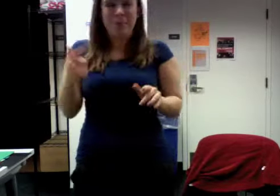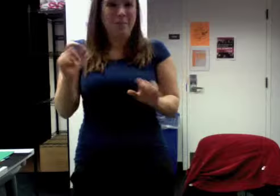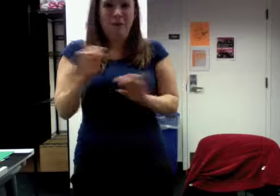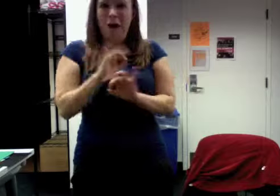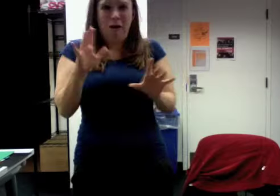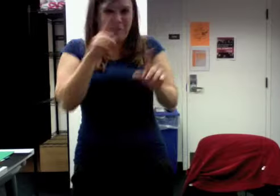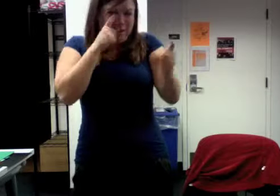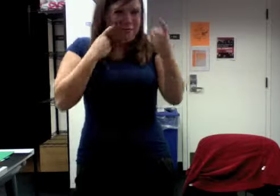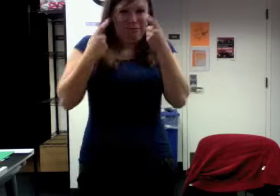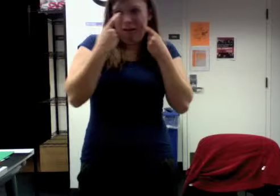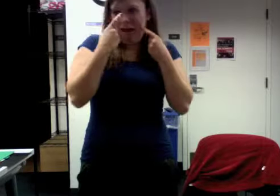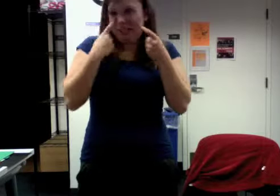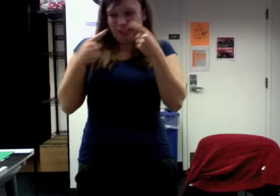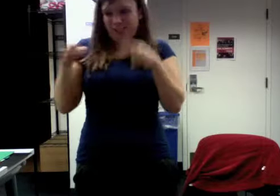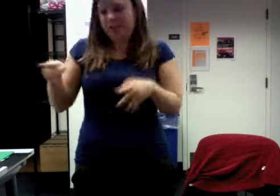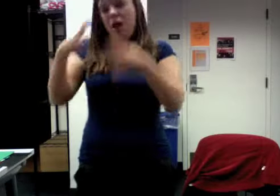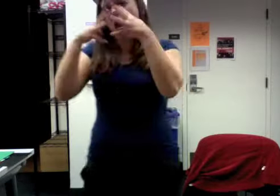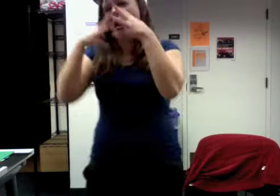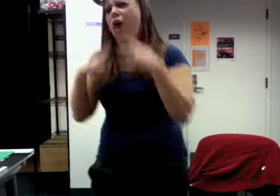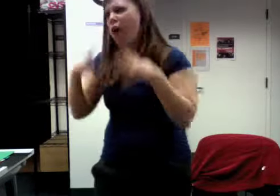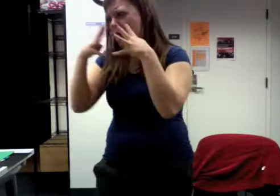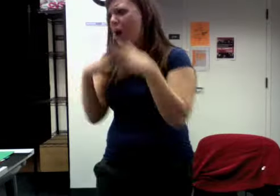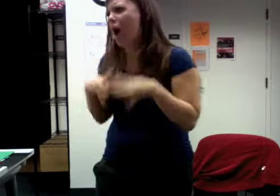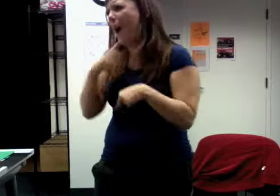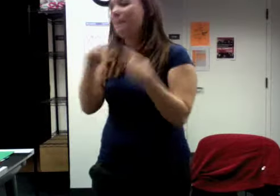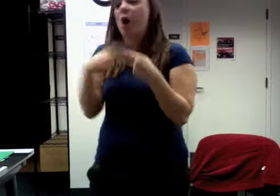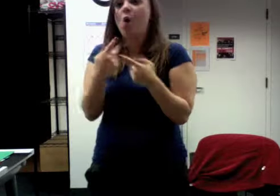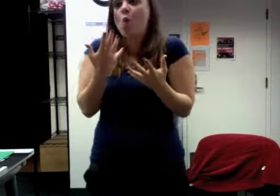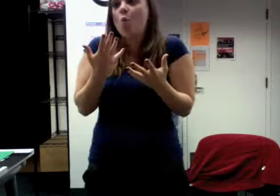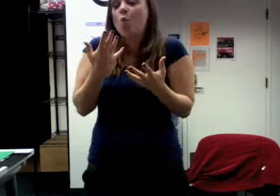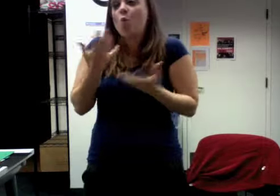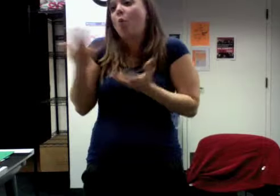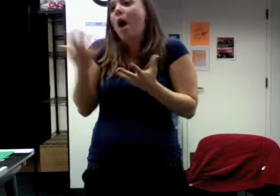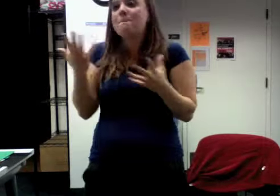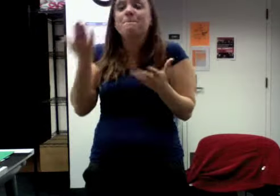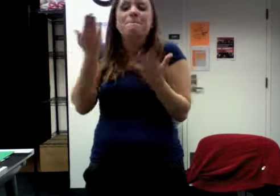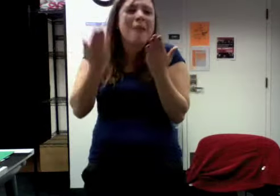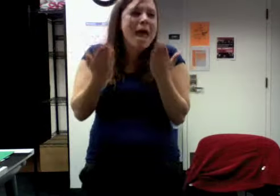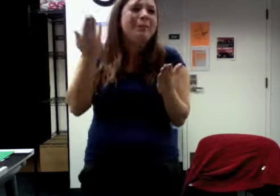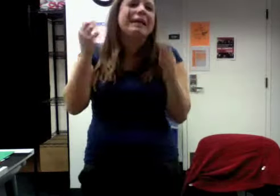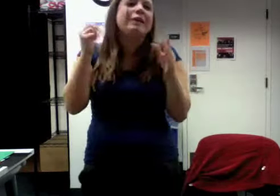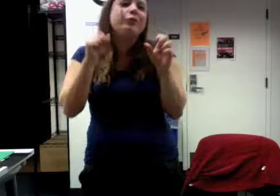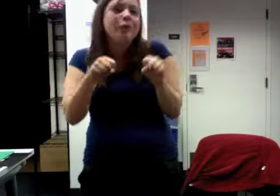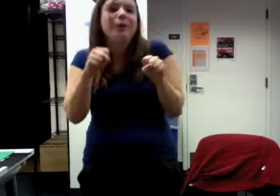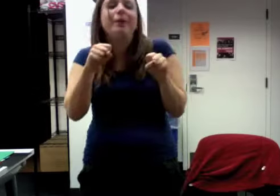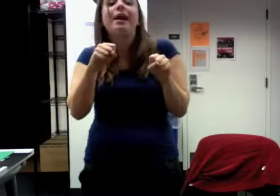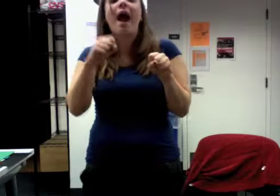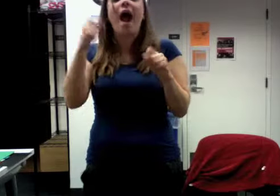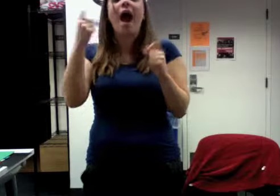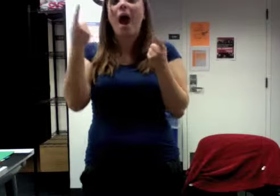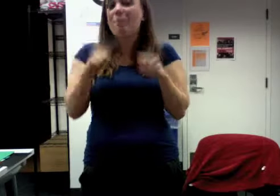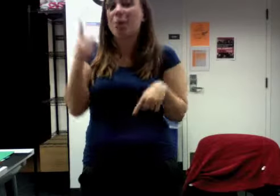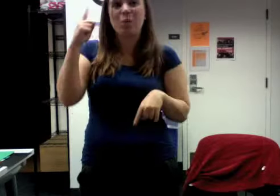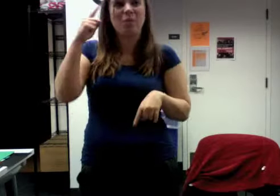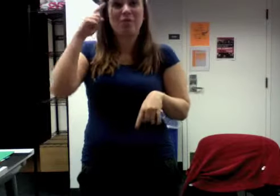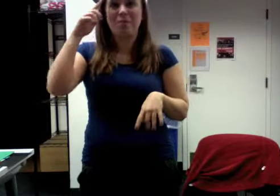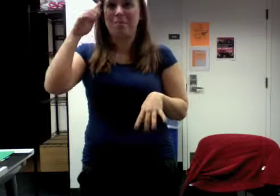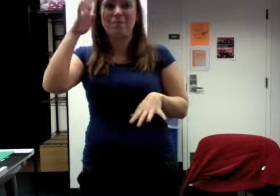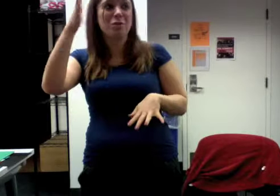So her mother wants to know, what's going on. So she comes downstairs and says, well, sweetheart, what's the matter? And she says, I cannot